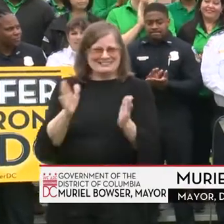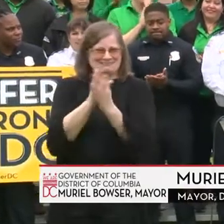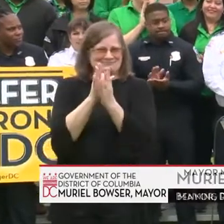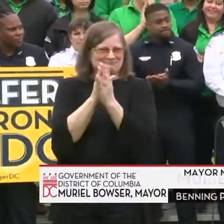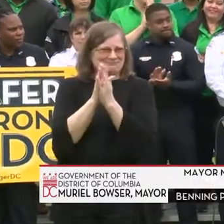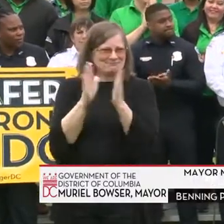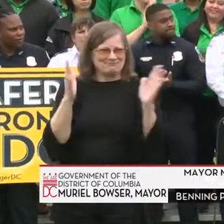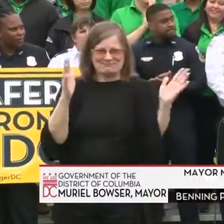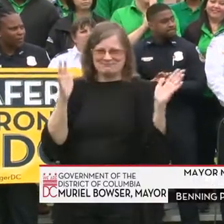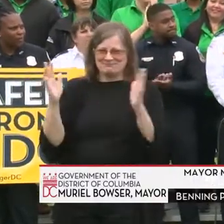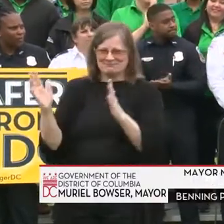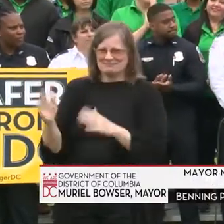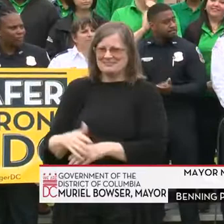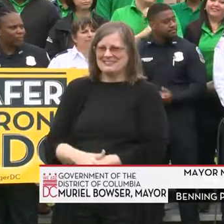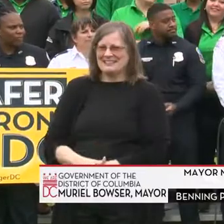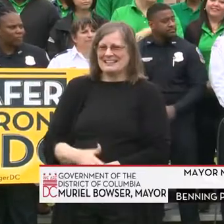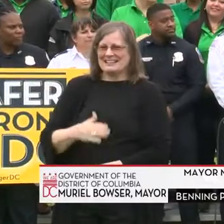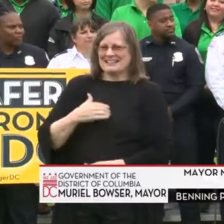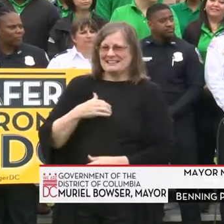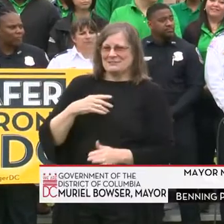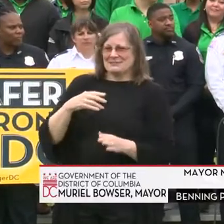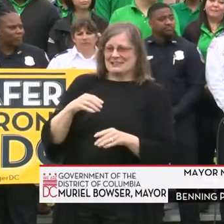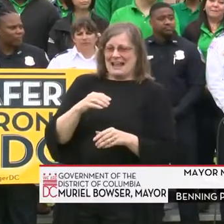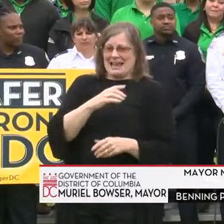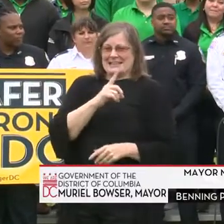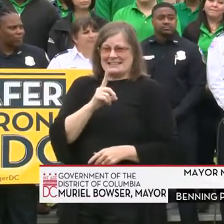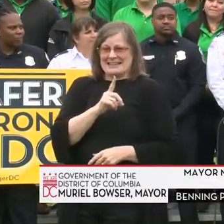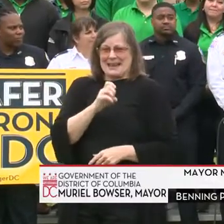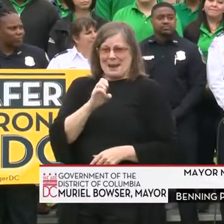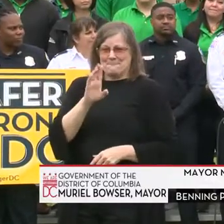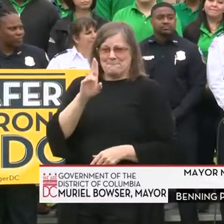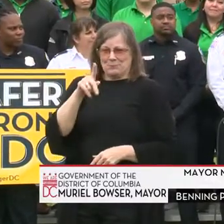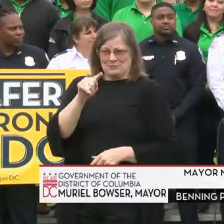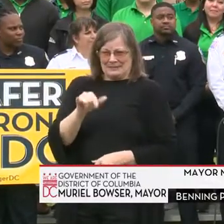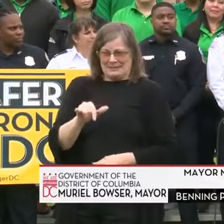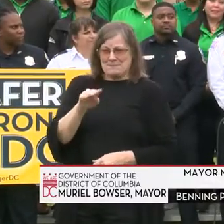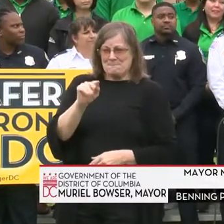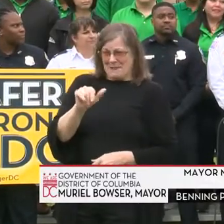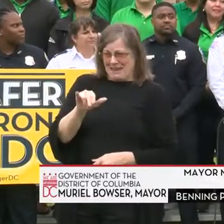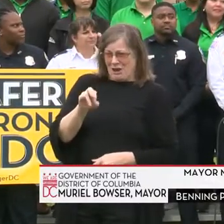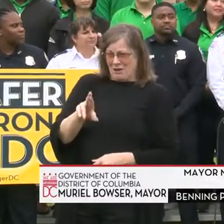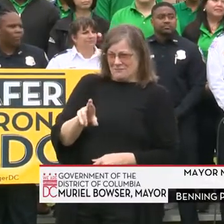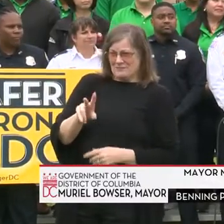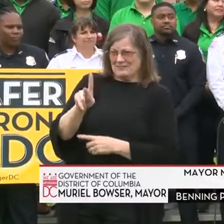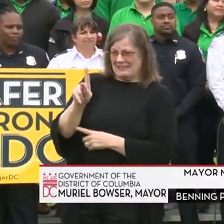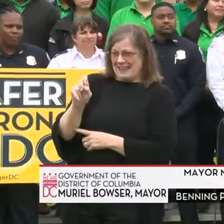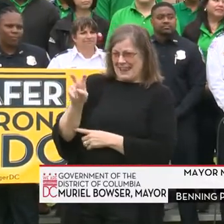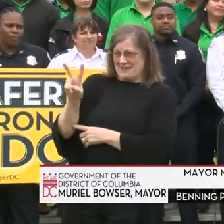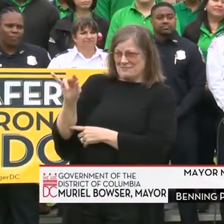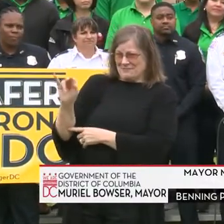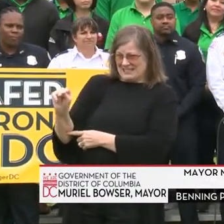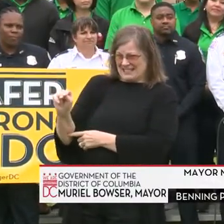Our Deputy Mayor for Public Safety and Justice, Kevin Donahue, the Chief of Police,